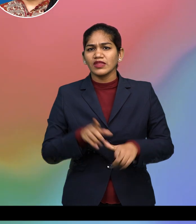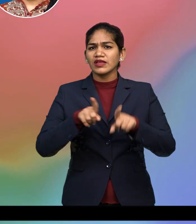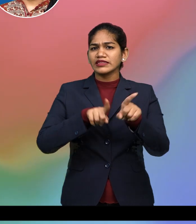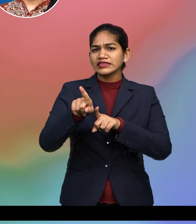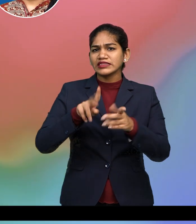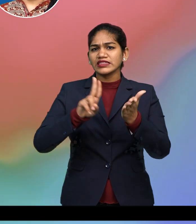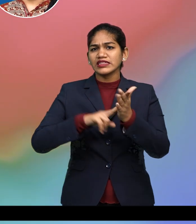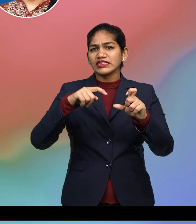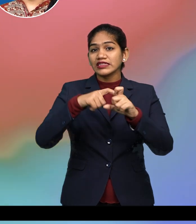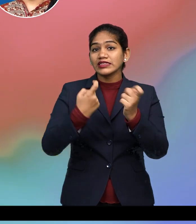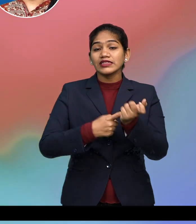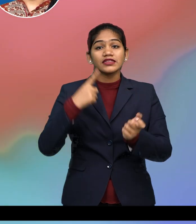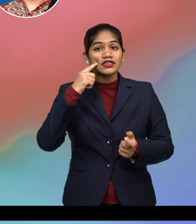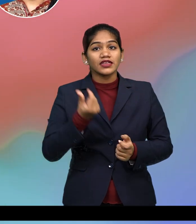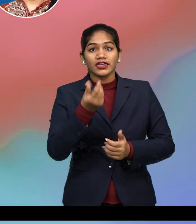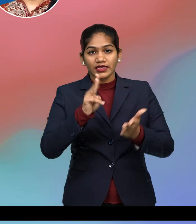Example, nerium.